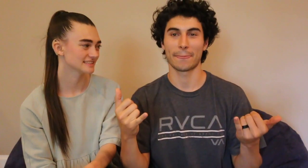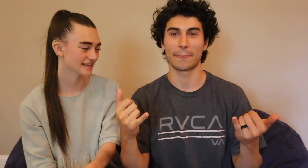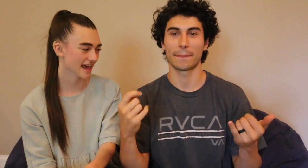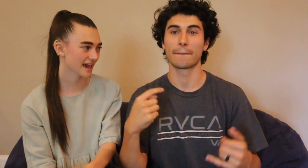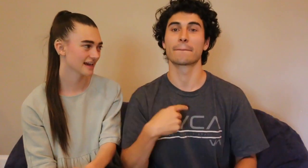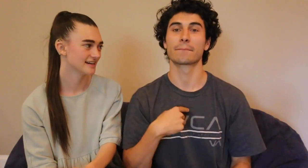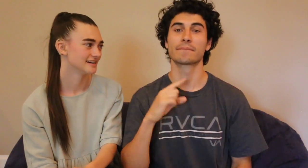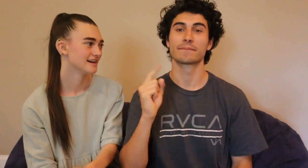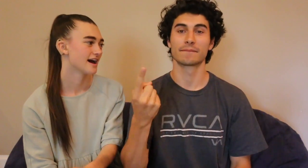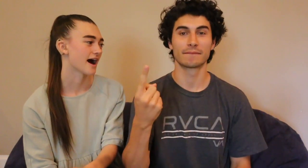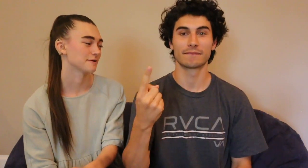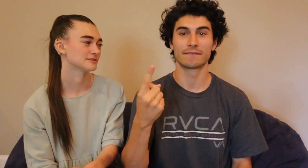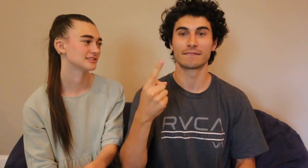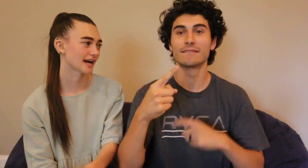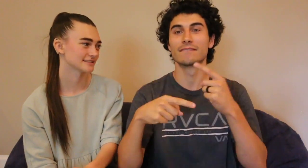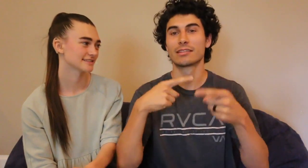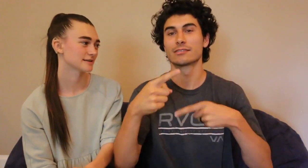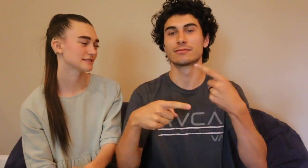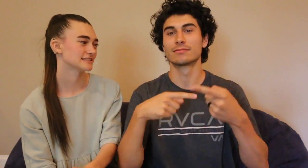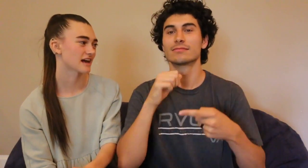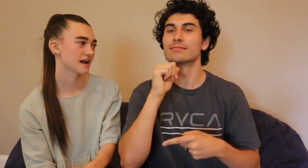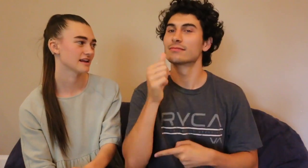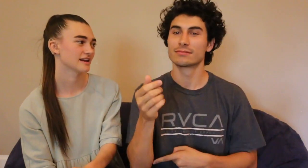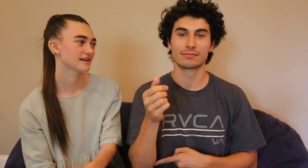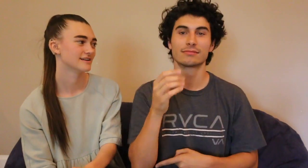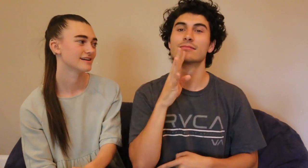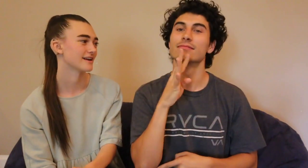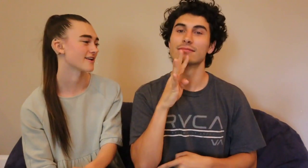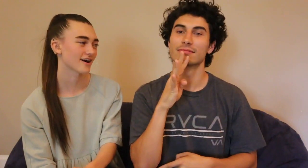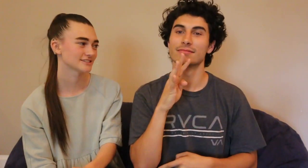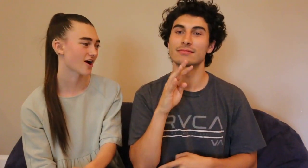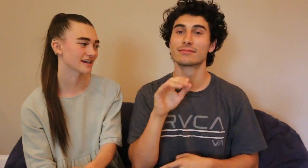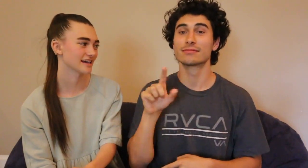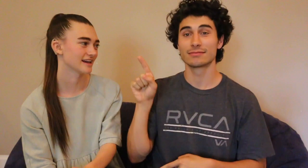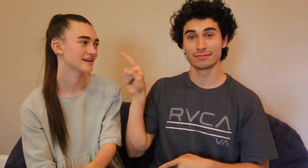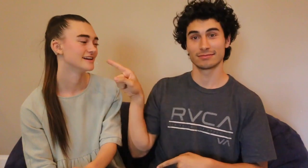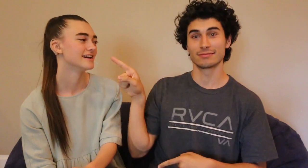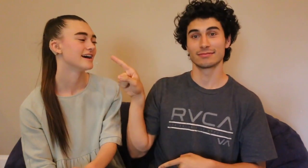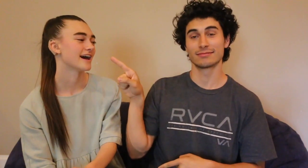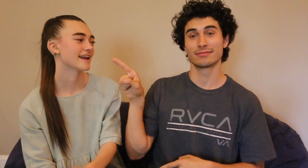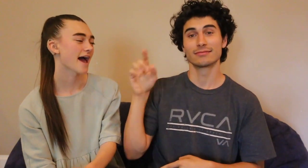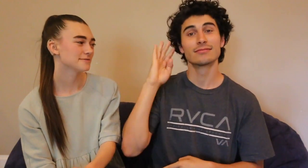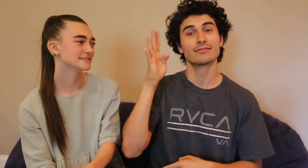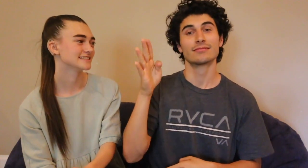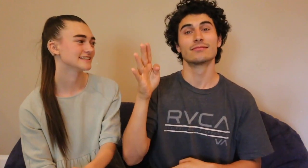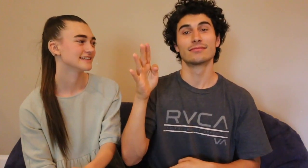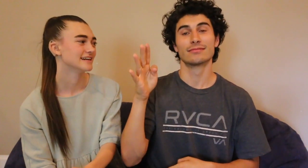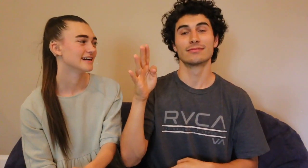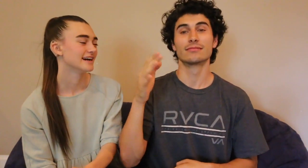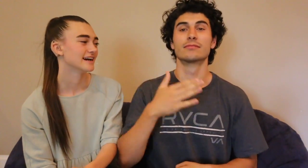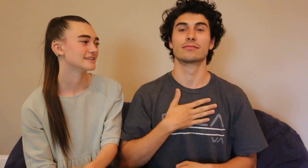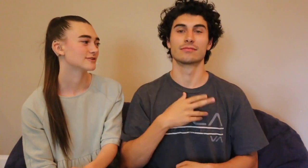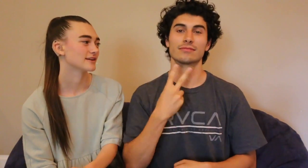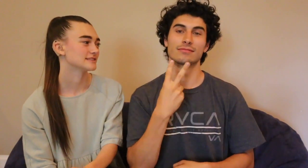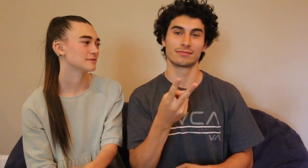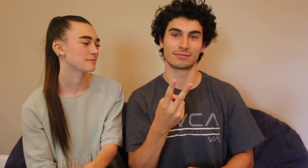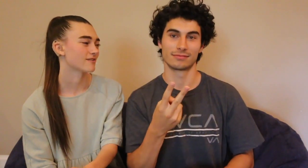Today, I'm just going to be signing and not talking and Emily is going to be my